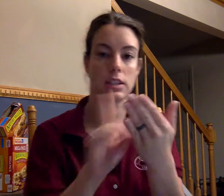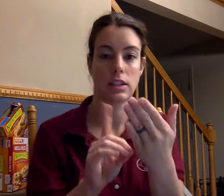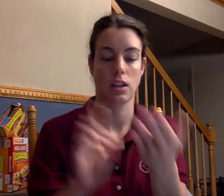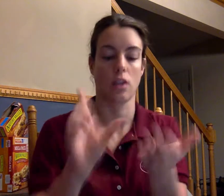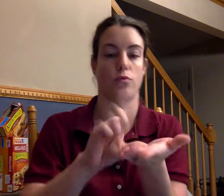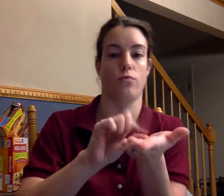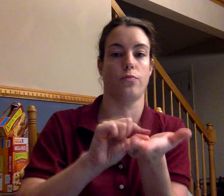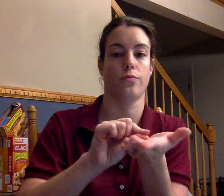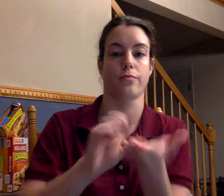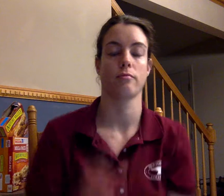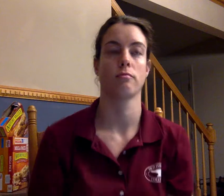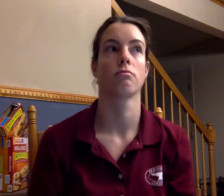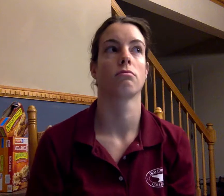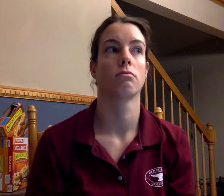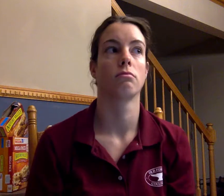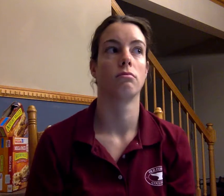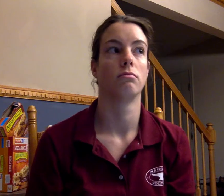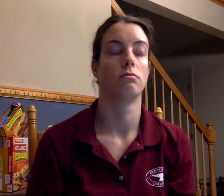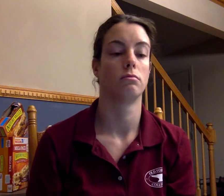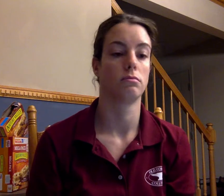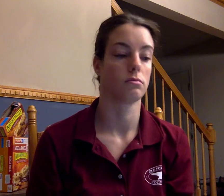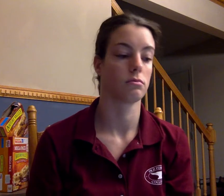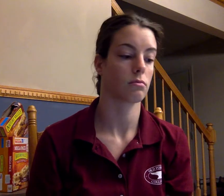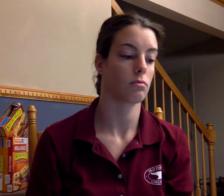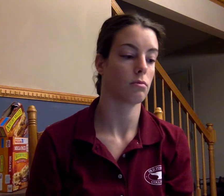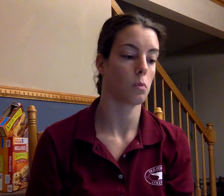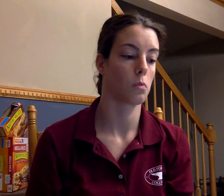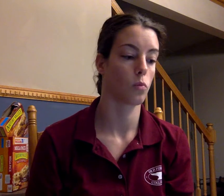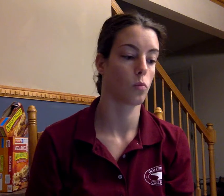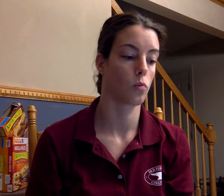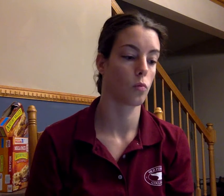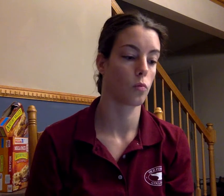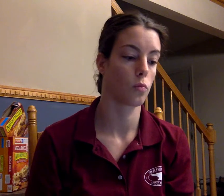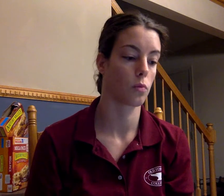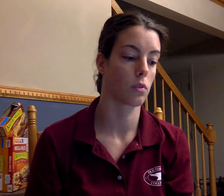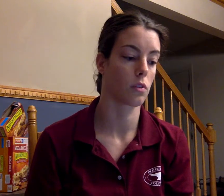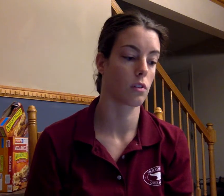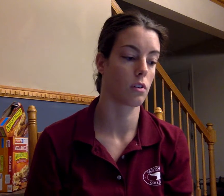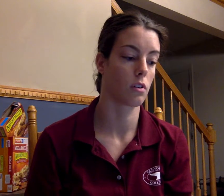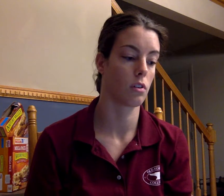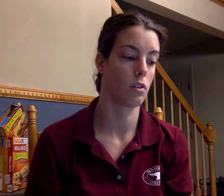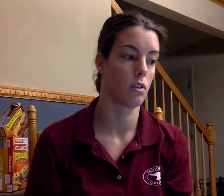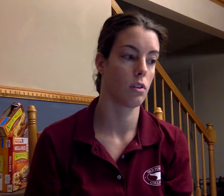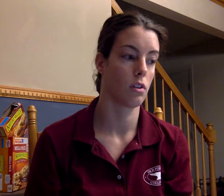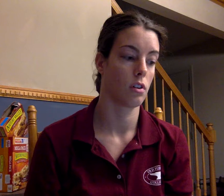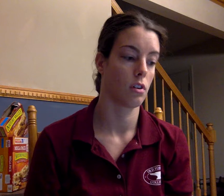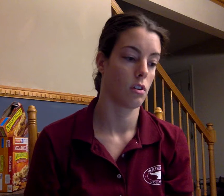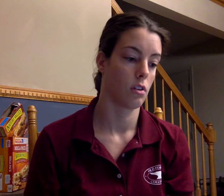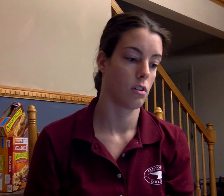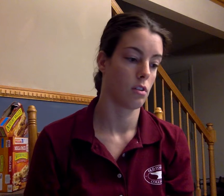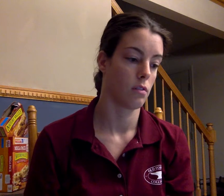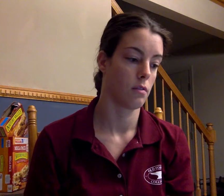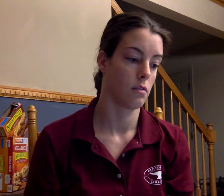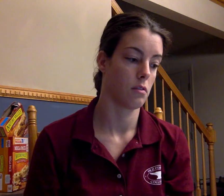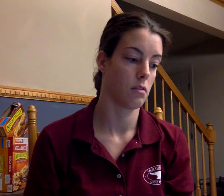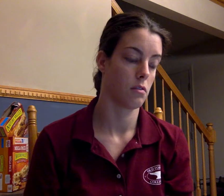Once that is done, the pages are printed up and they're pasted onto a large sheet of paper that's the actual size of the